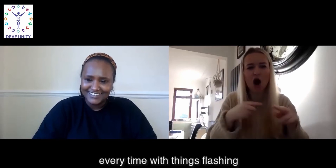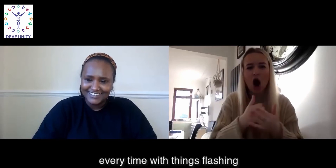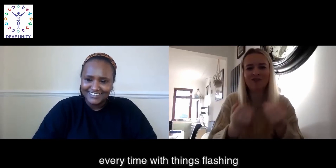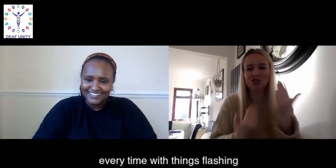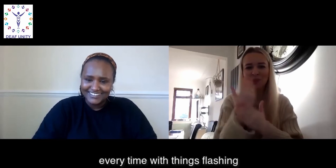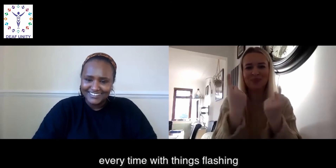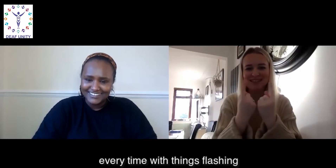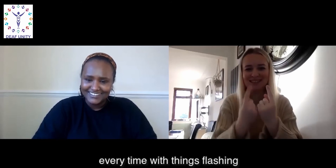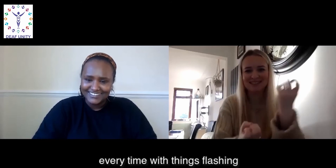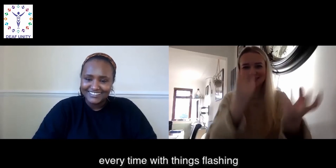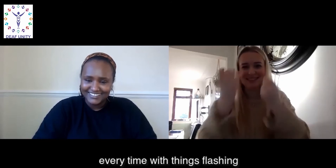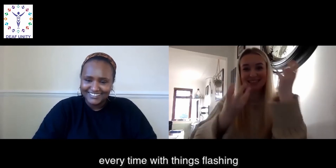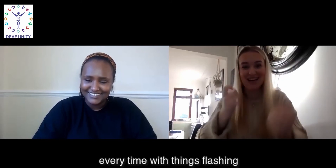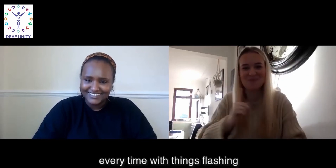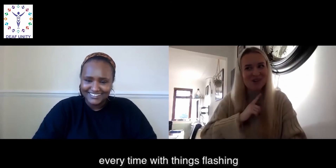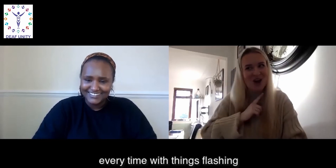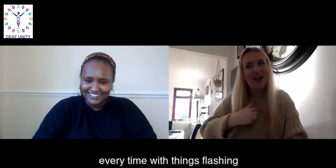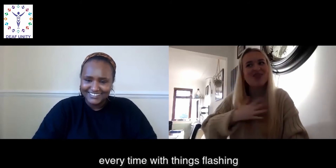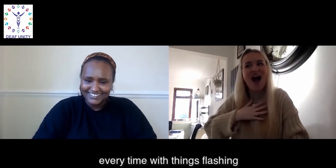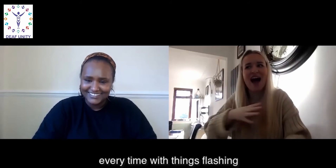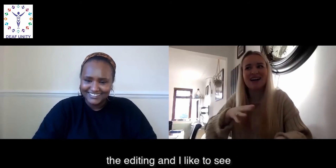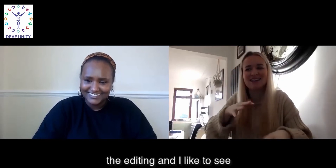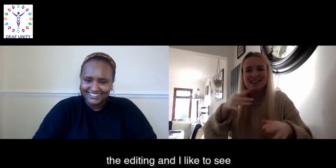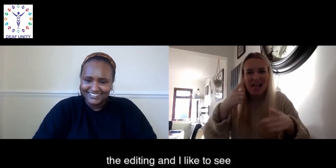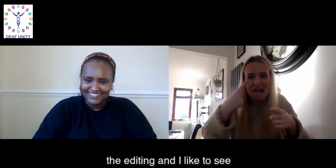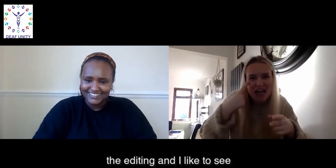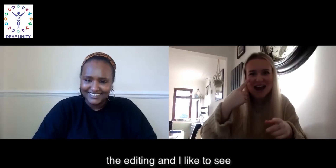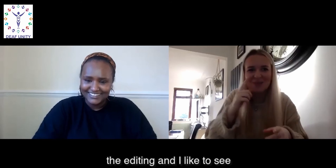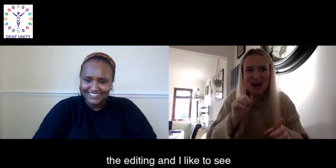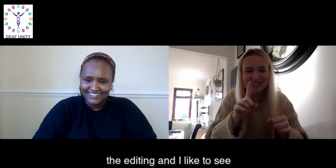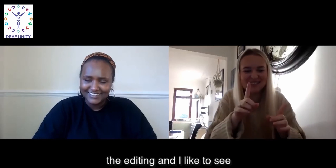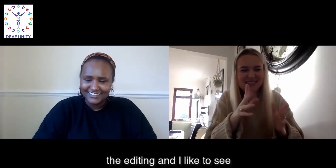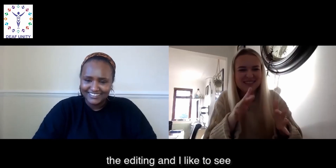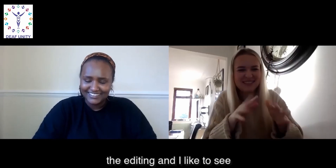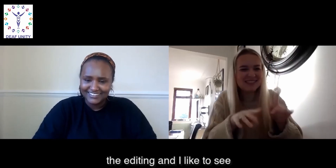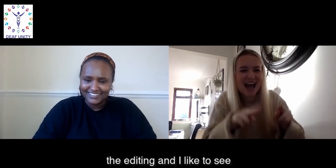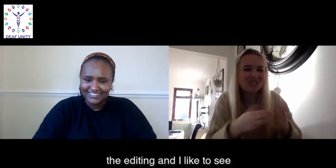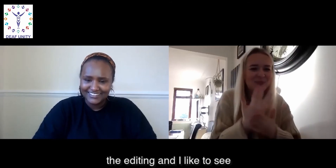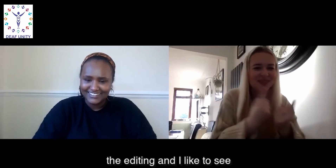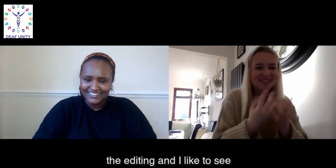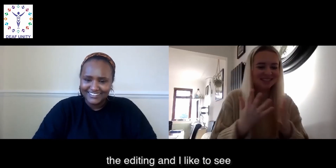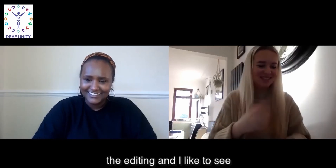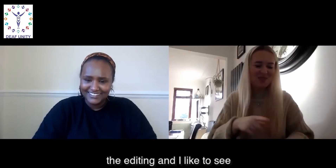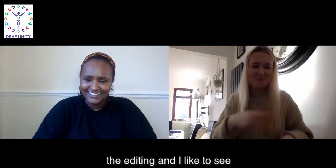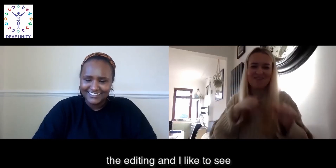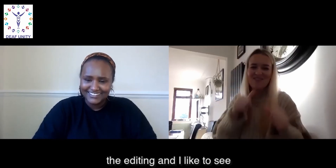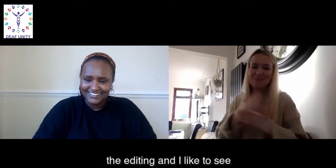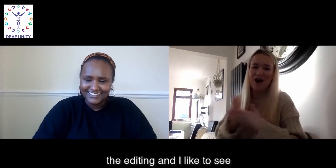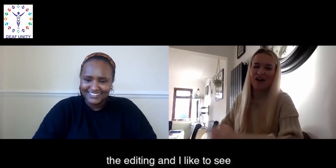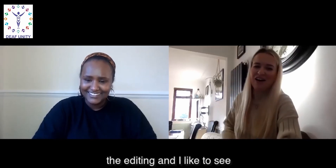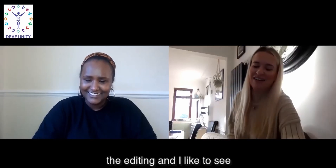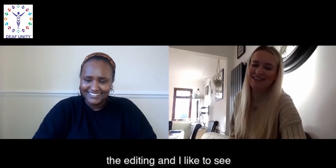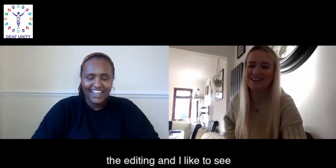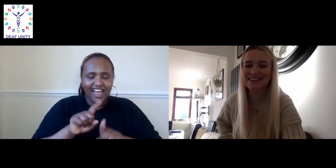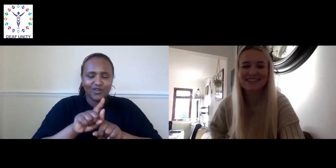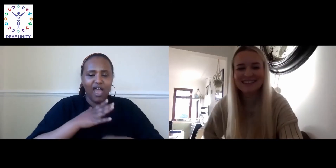time with things flashing up in the videos, because I like the editing. And I like to see what's new and things like that. It's my